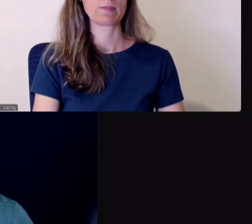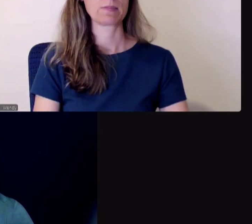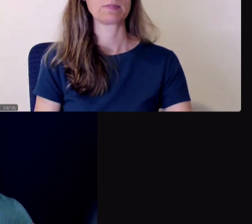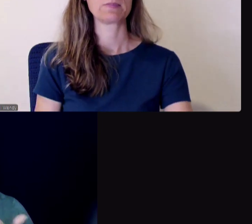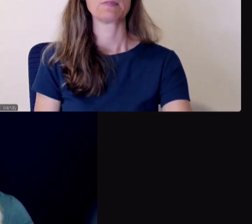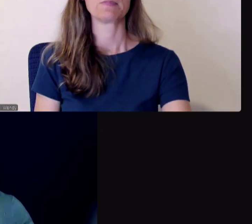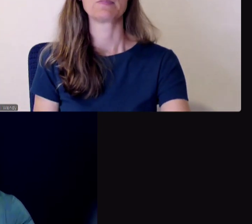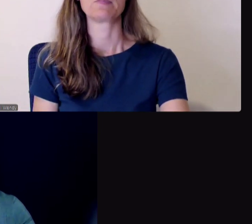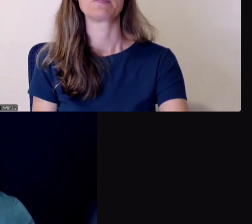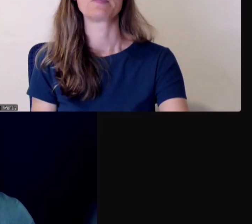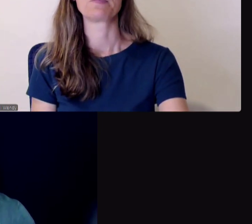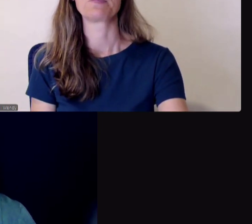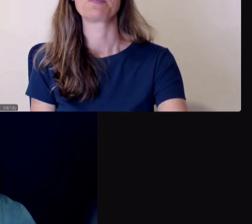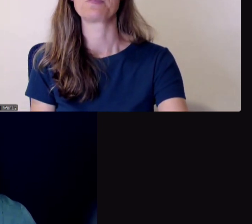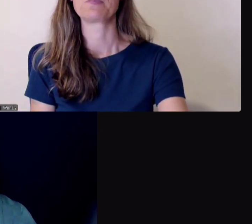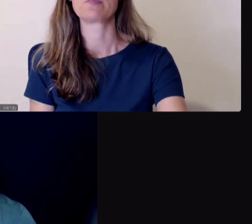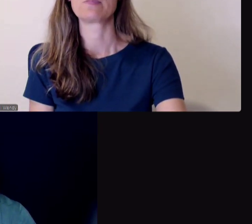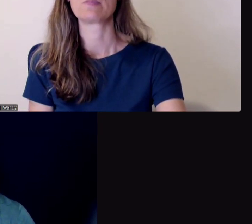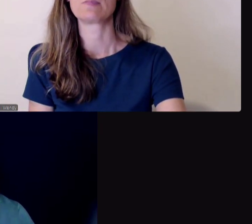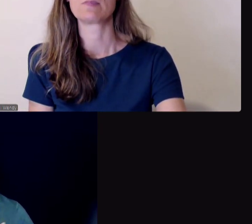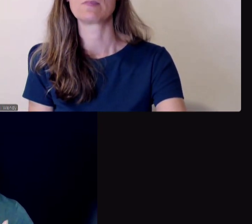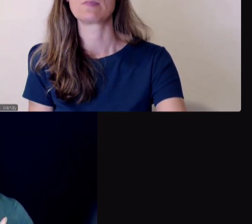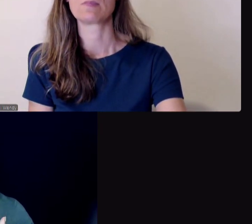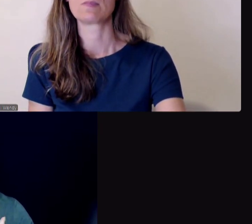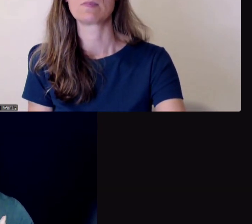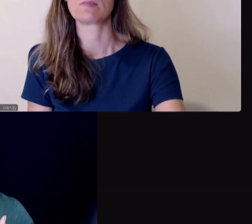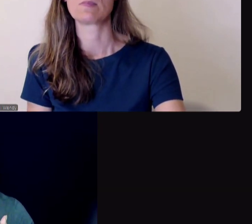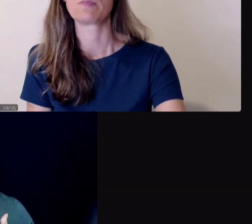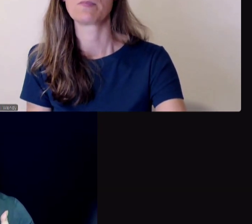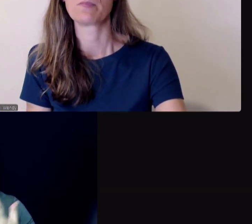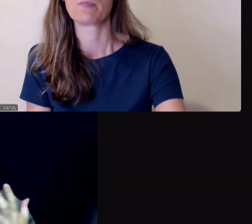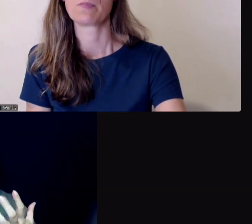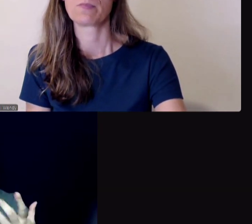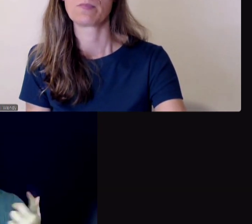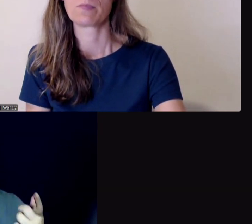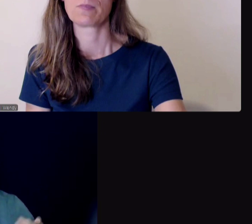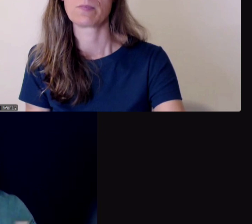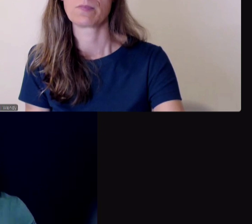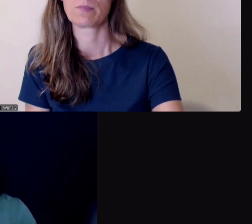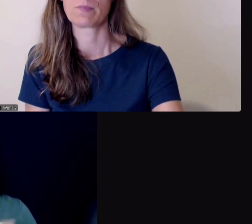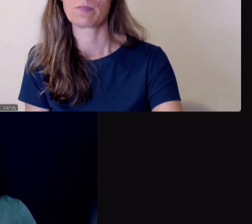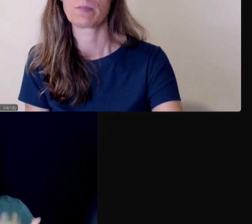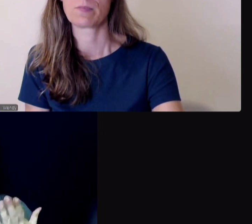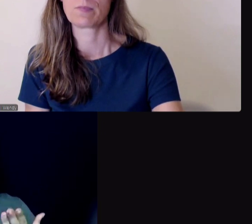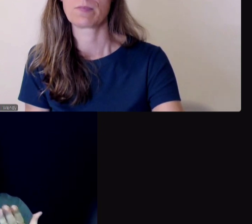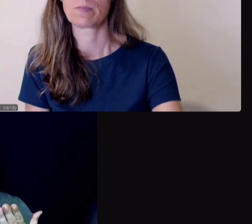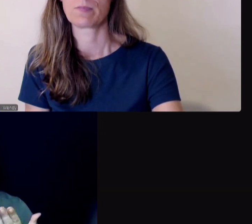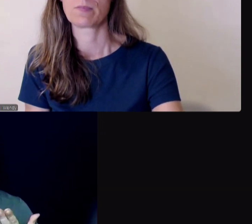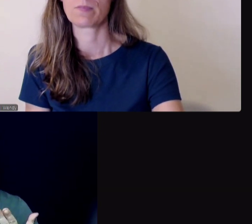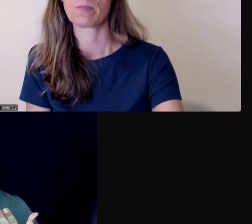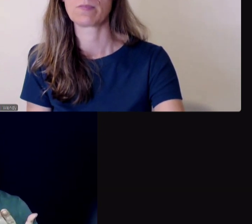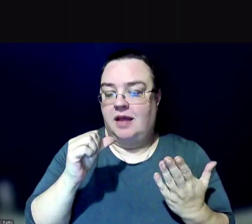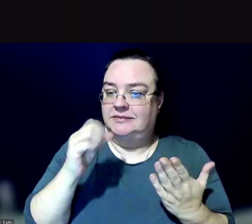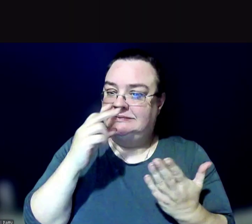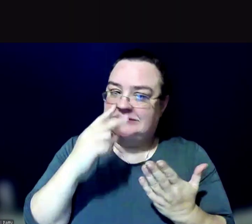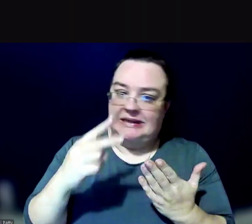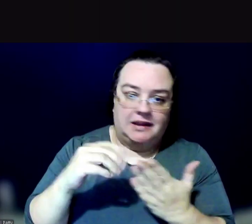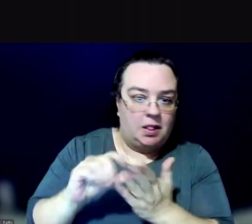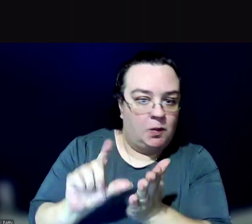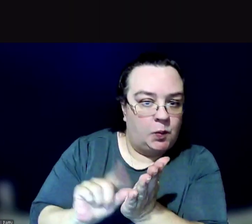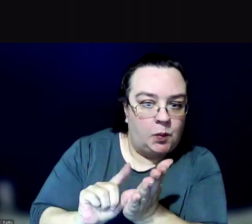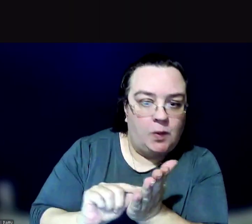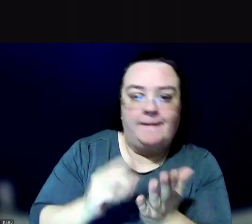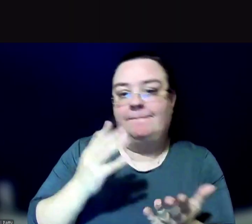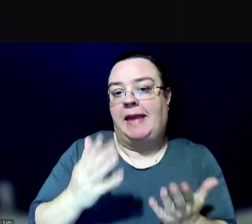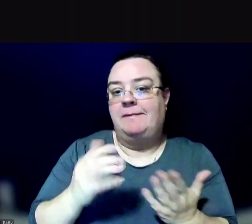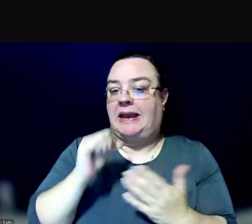There is a lot that is happening that maybe doesn't make the papers, maybe doesn't make a meme, but